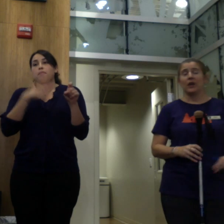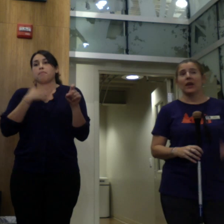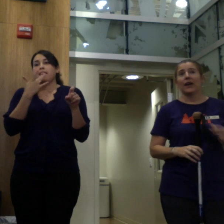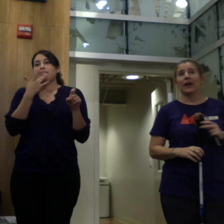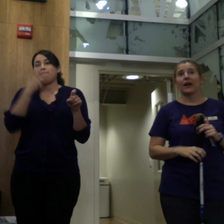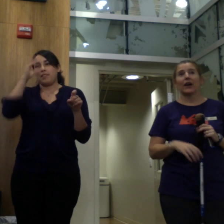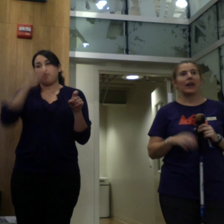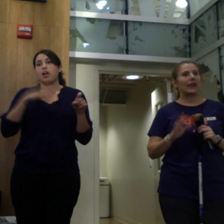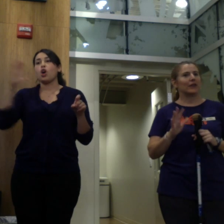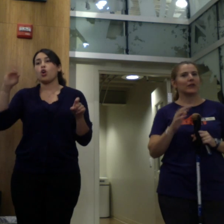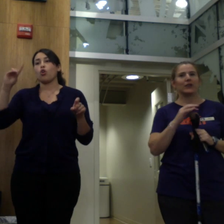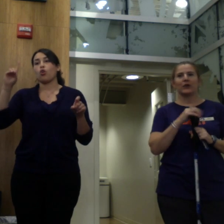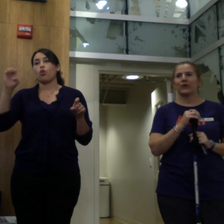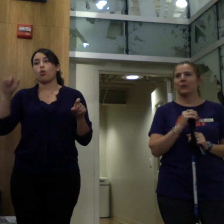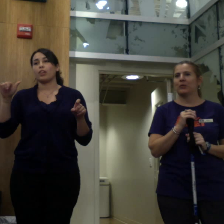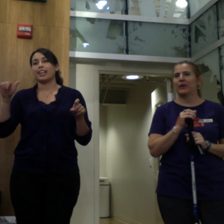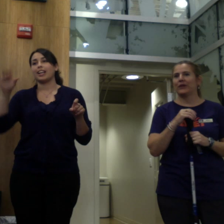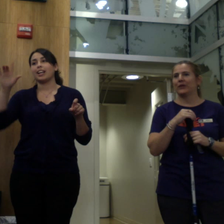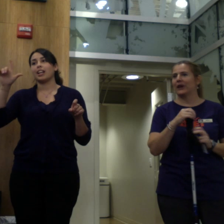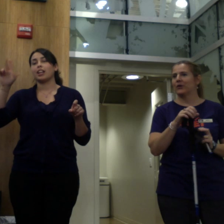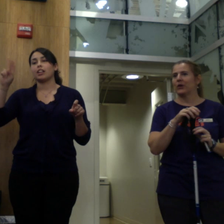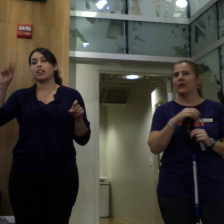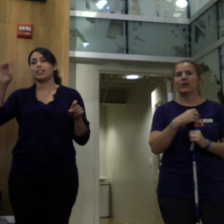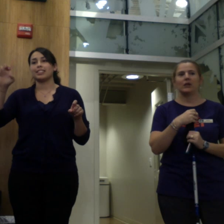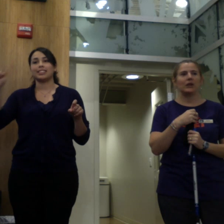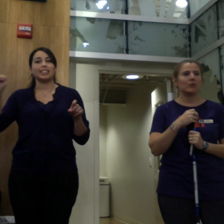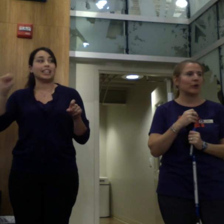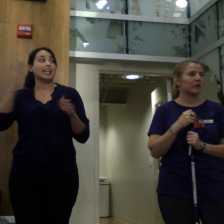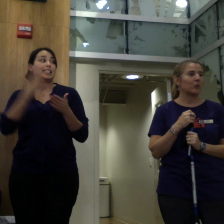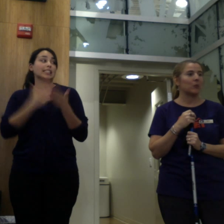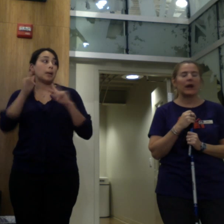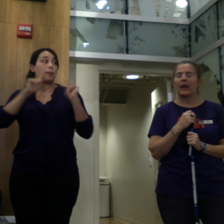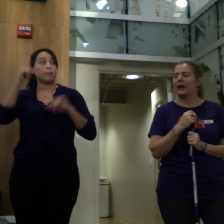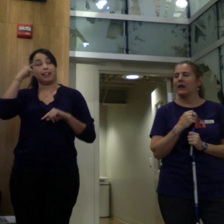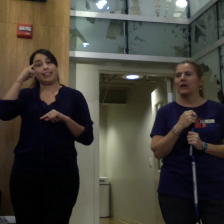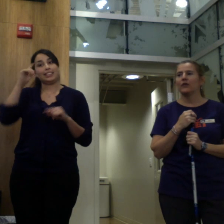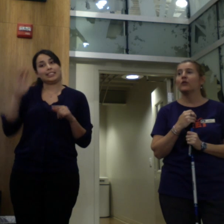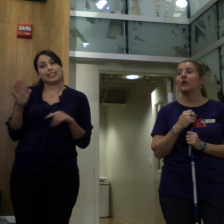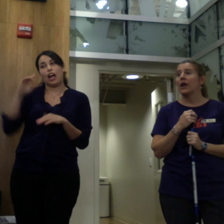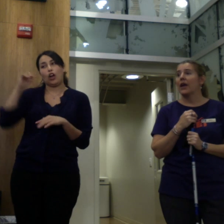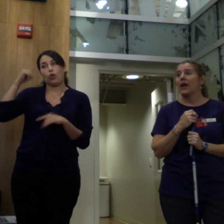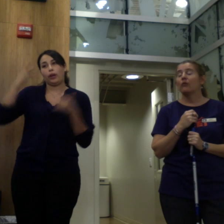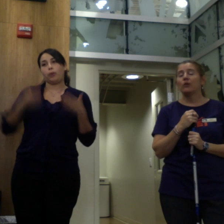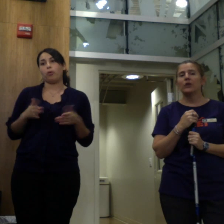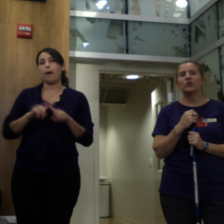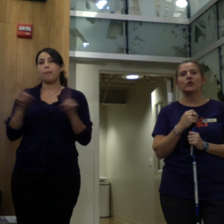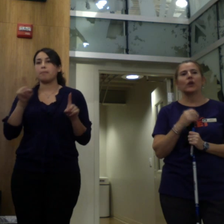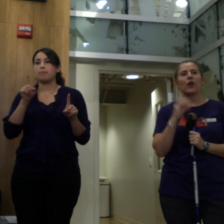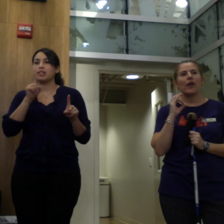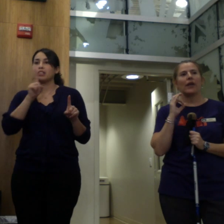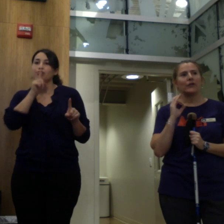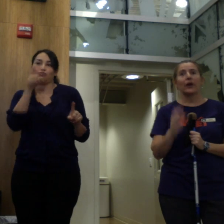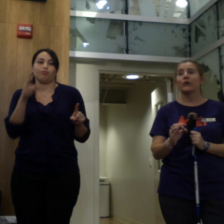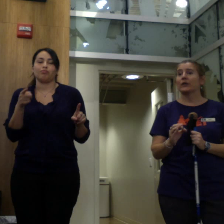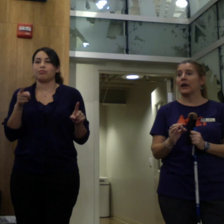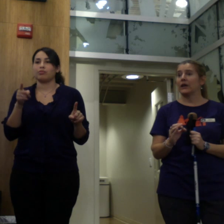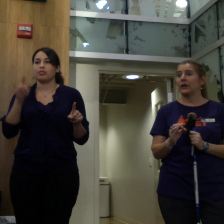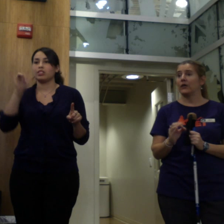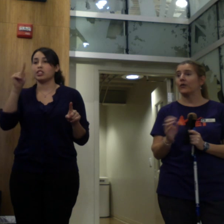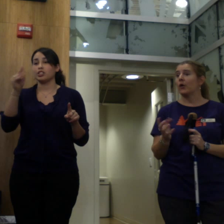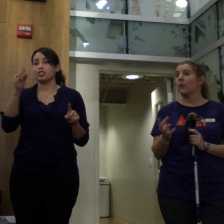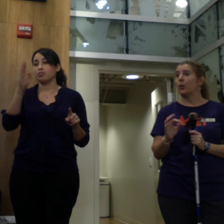Lundeen. He's, some people think he's kind of a crazy person, but he's really just tells it